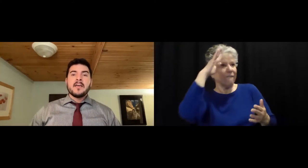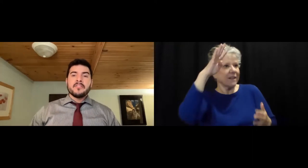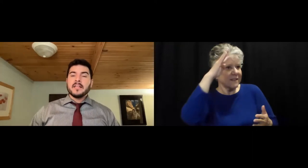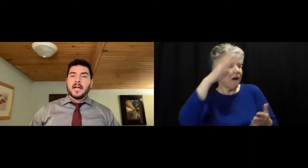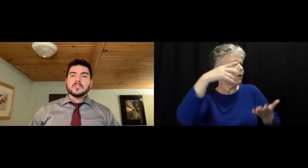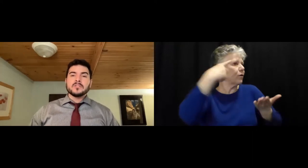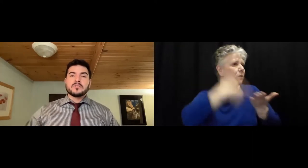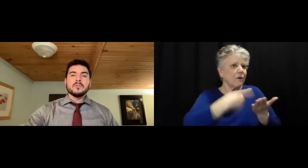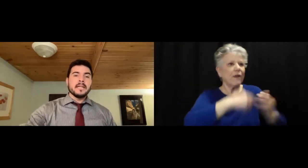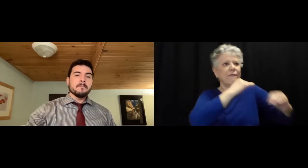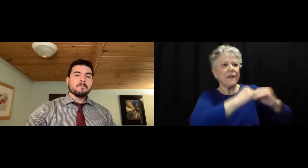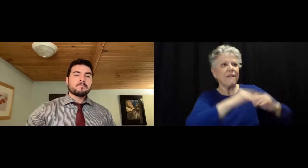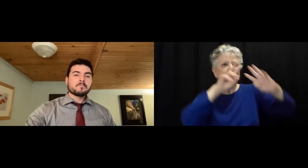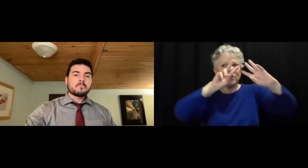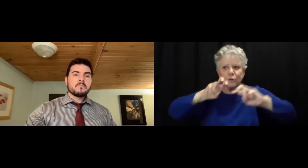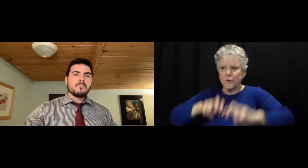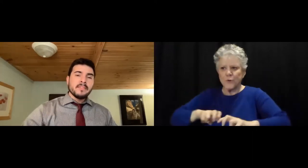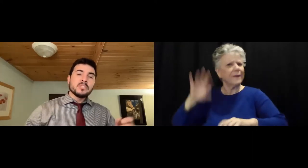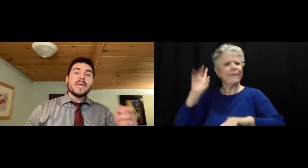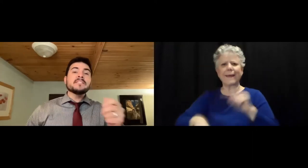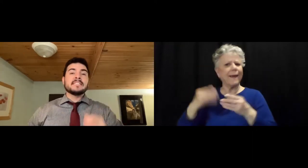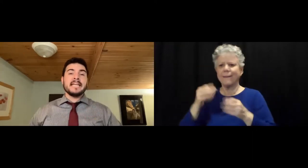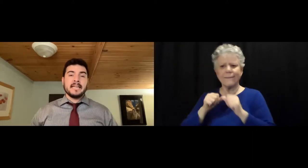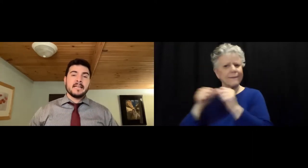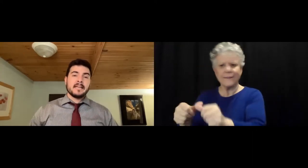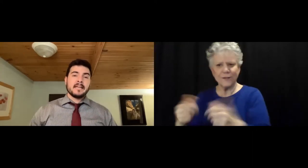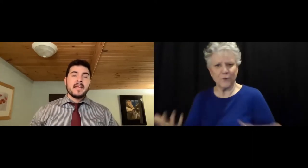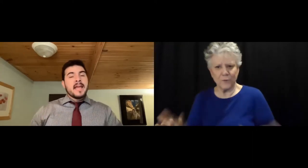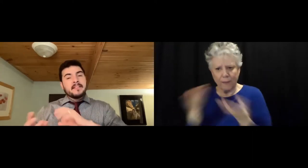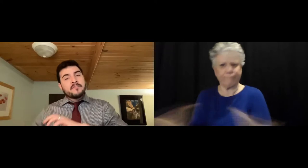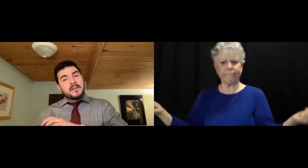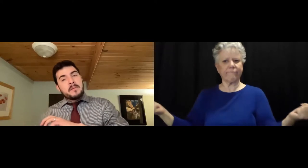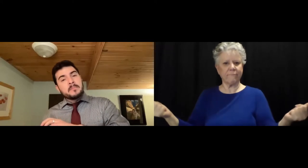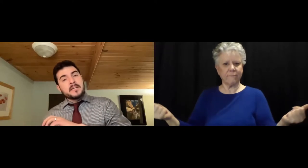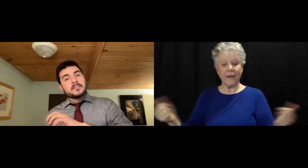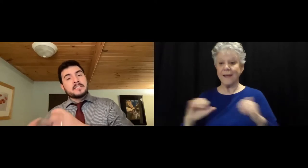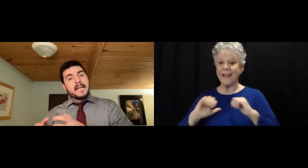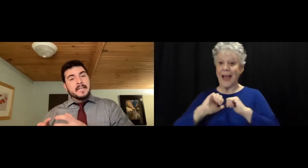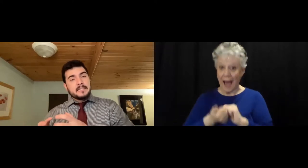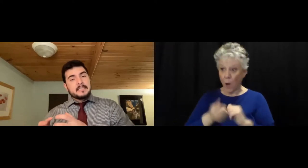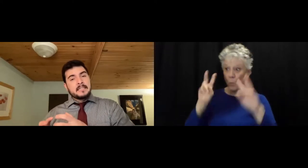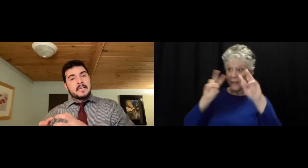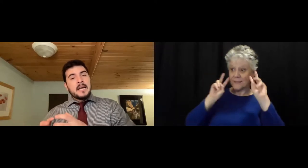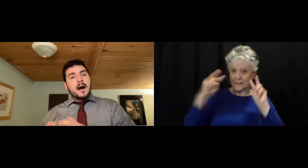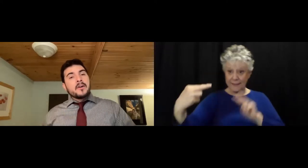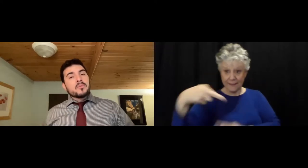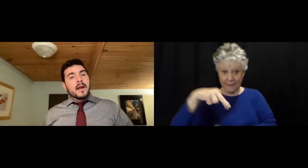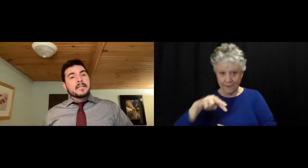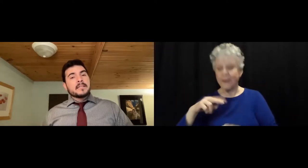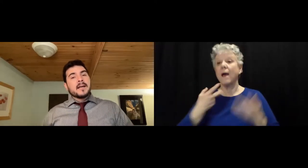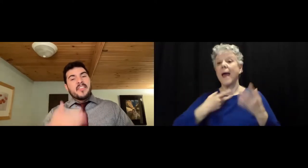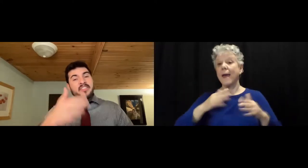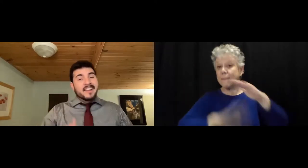serious theological scrutiny. These ways of seeing and these fundamental misunderstandings